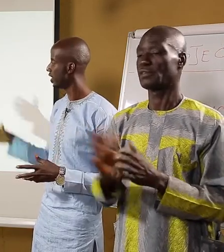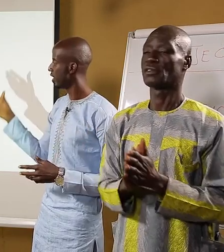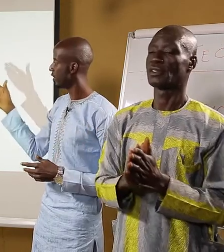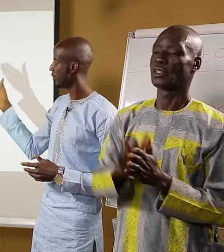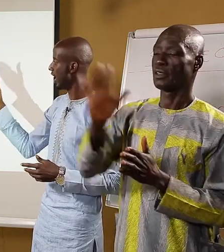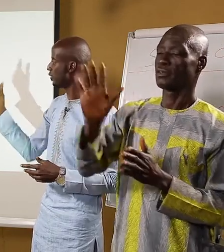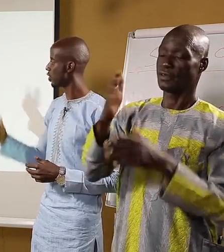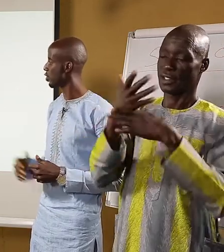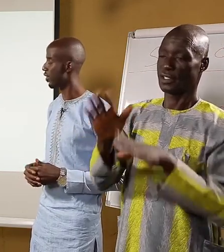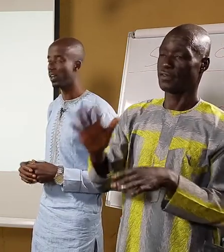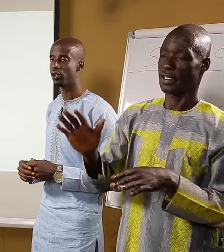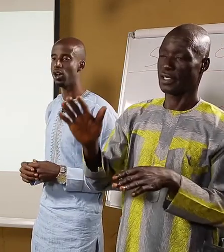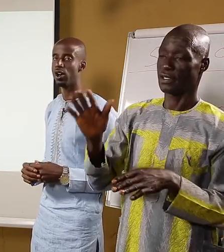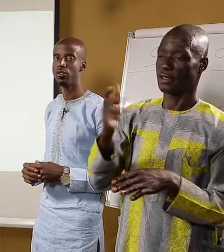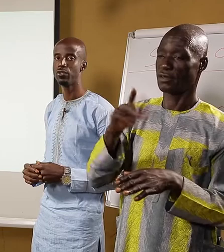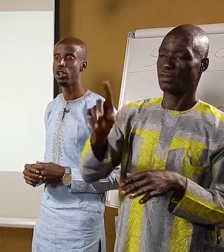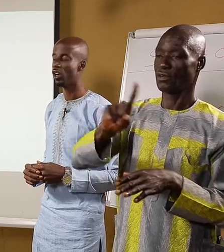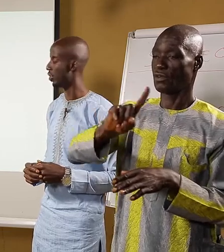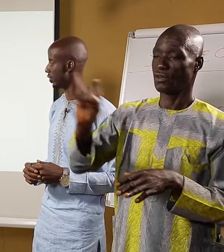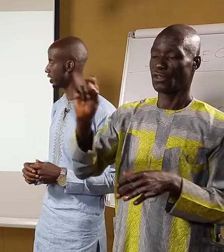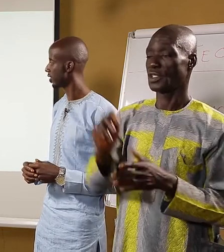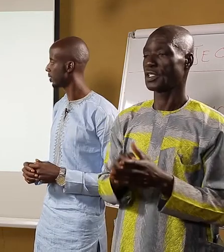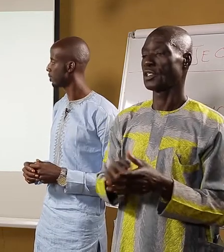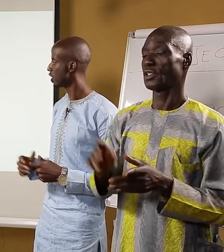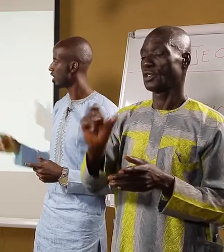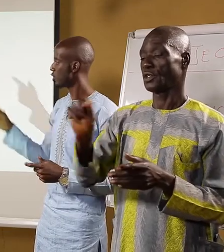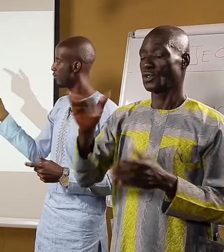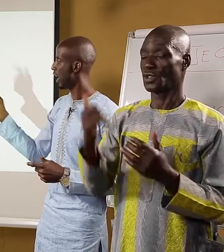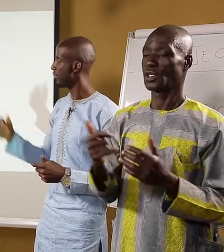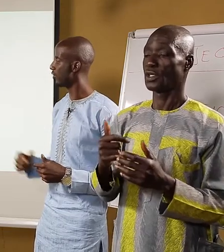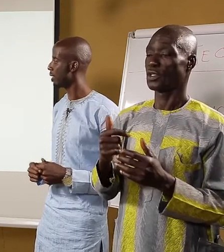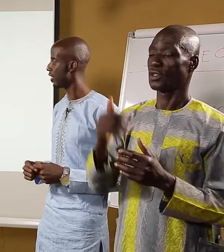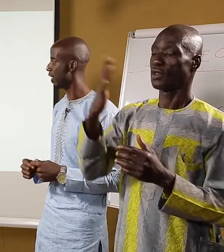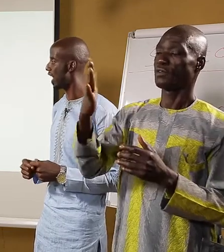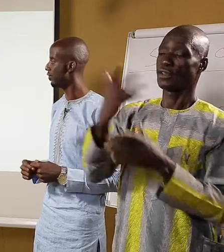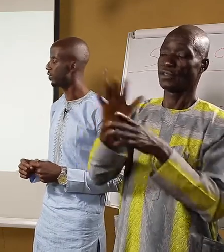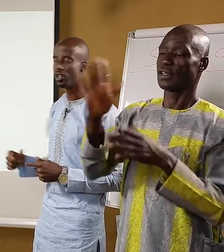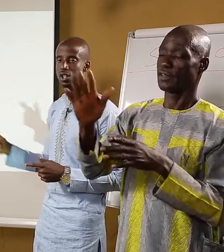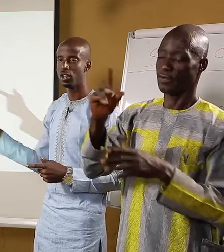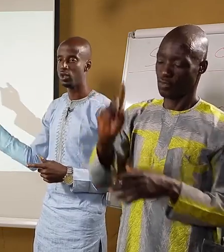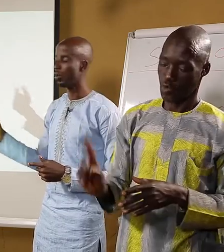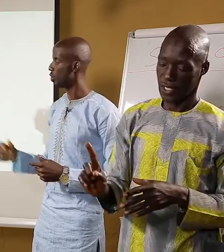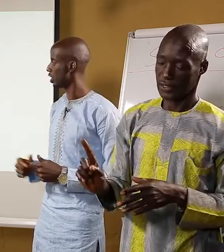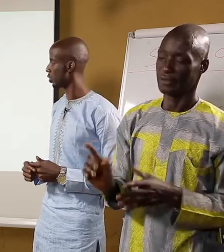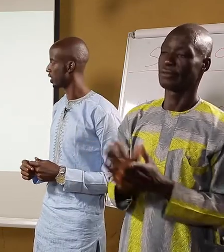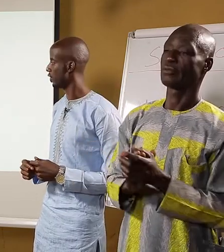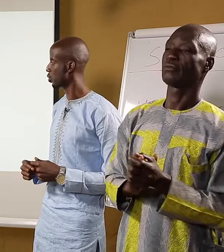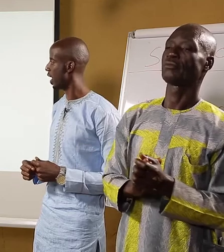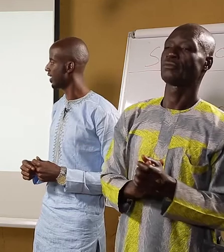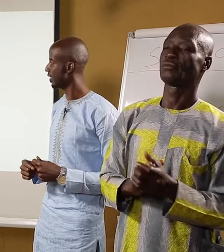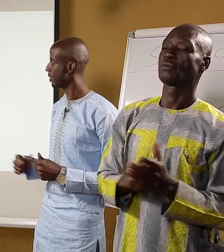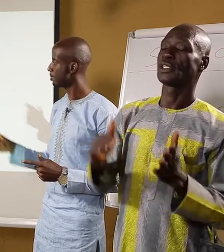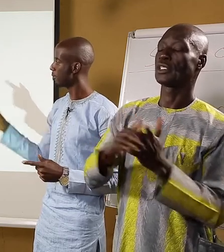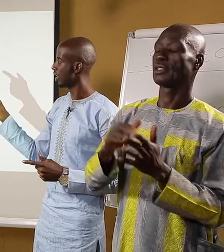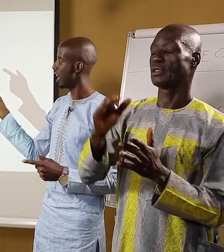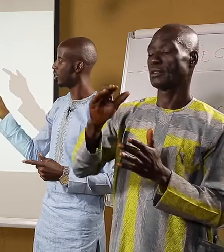5. 5 is also a factor of 100. So 5 divided by 5, it will give us